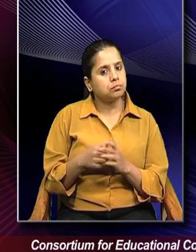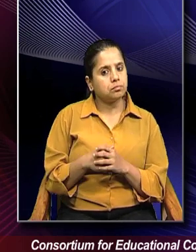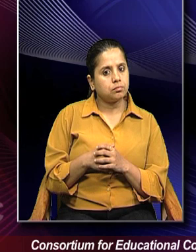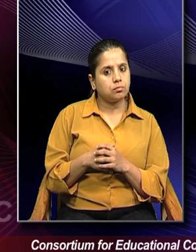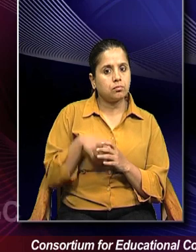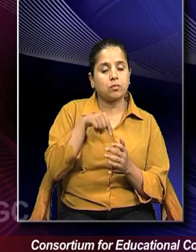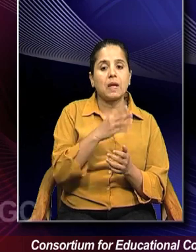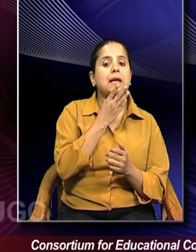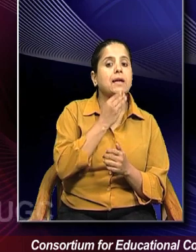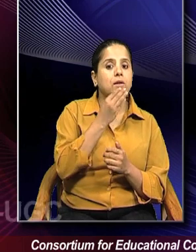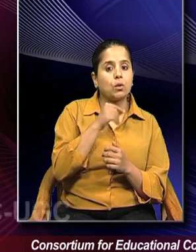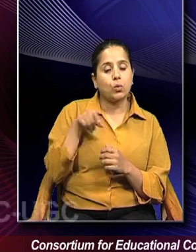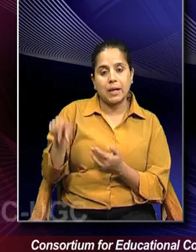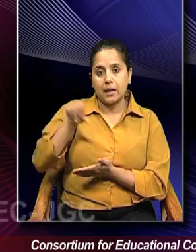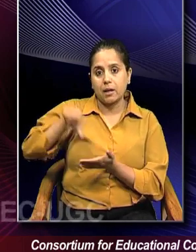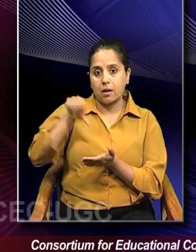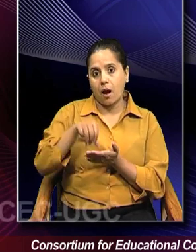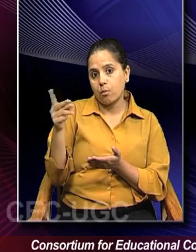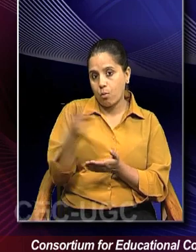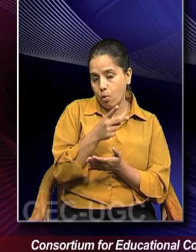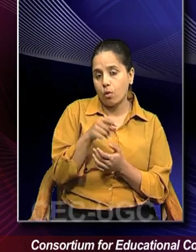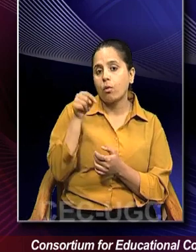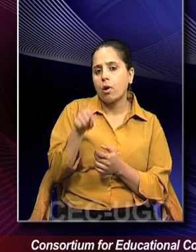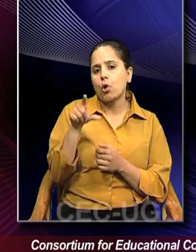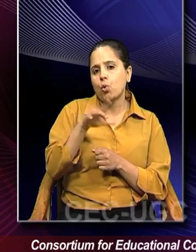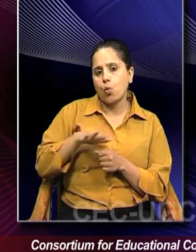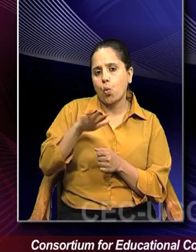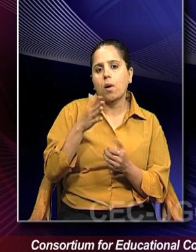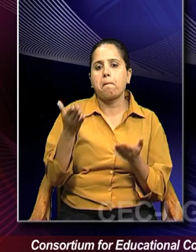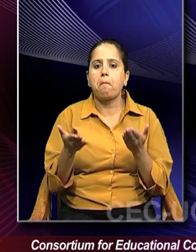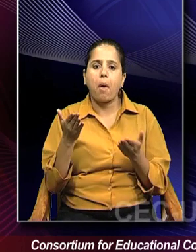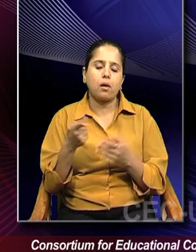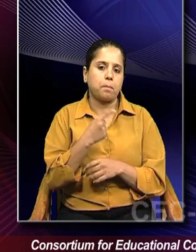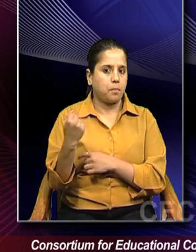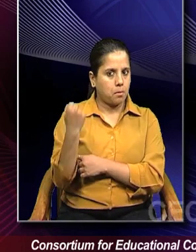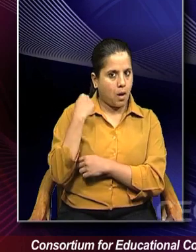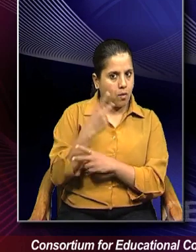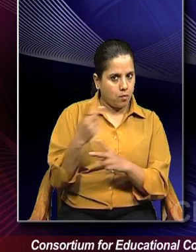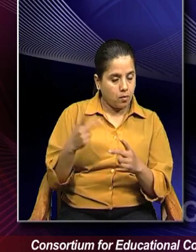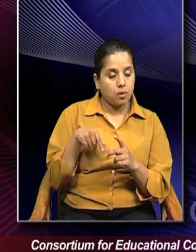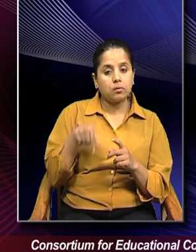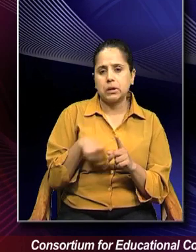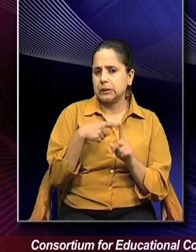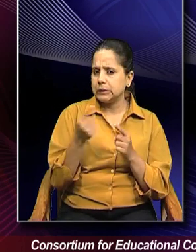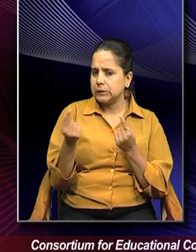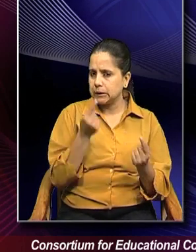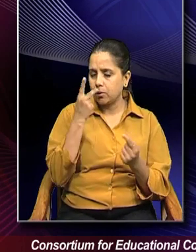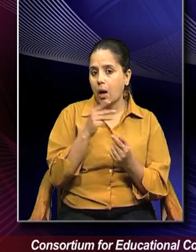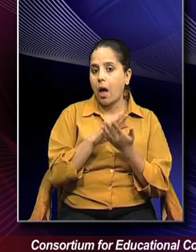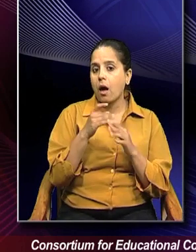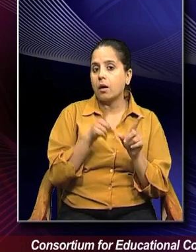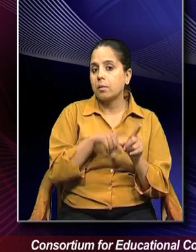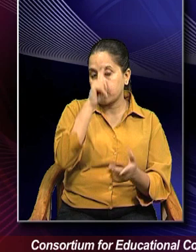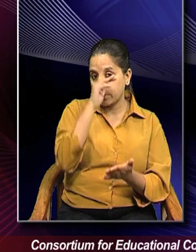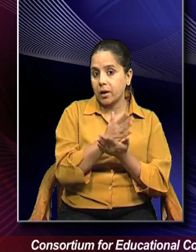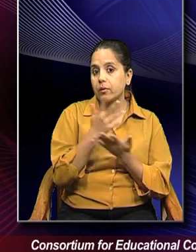between Israel and Iran. So, these are local balance of power. Similarly, Hedley Bull believes that